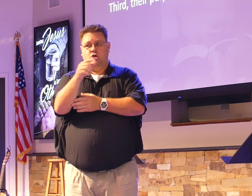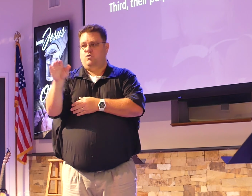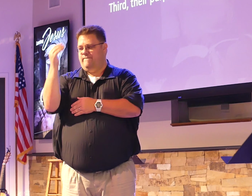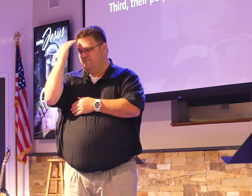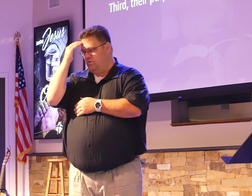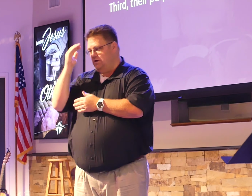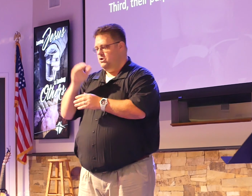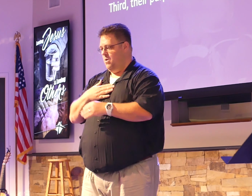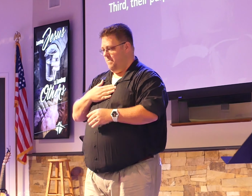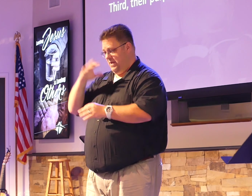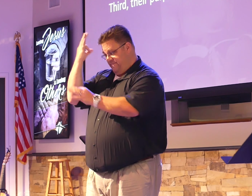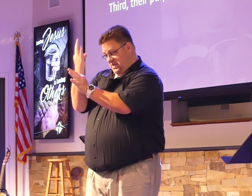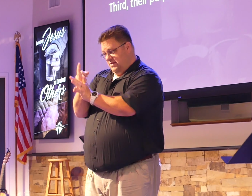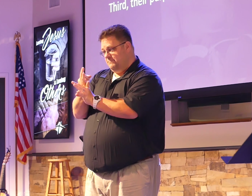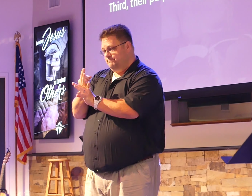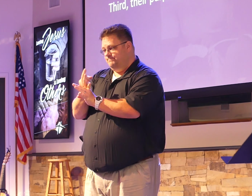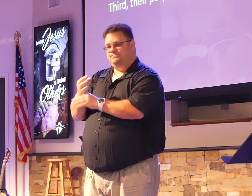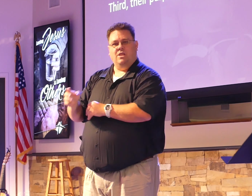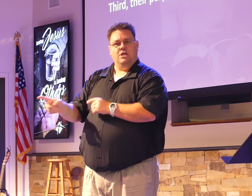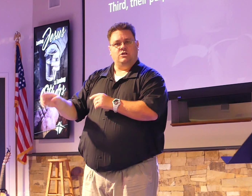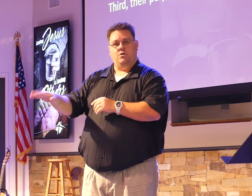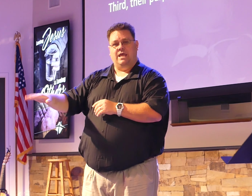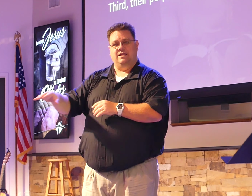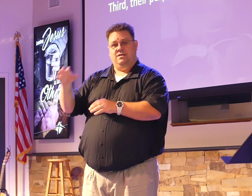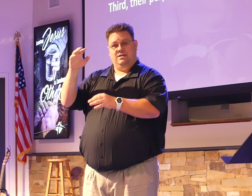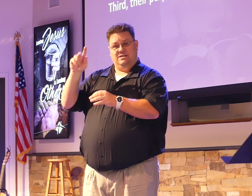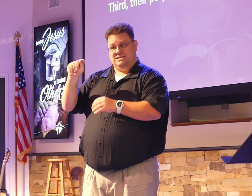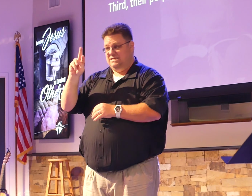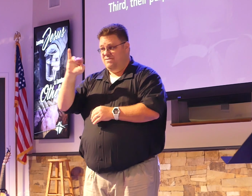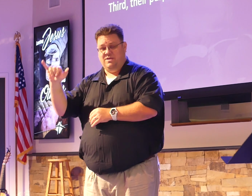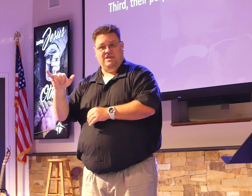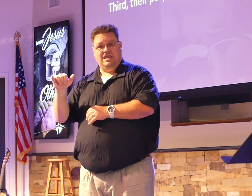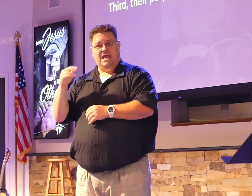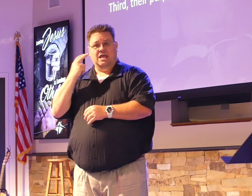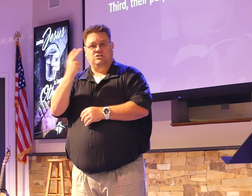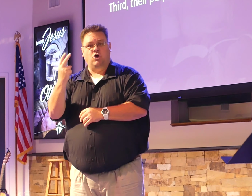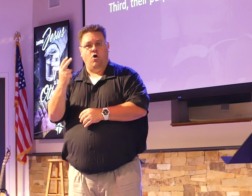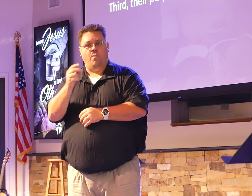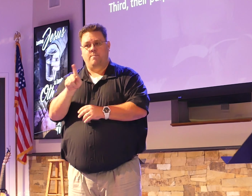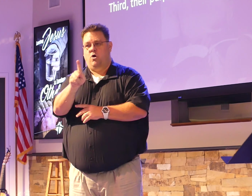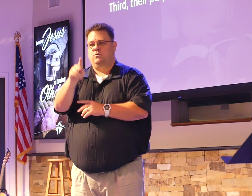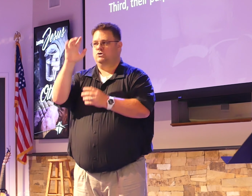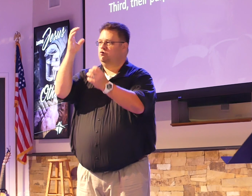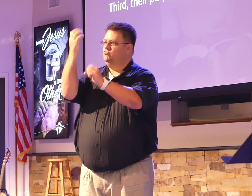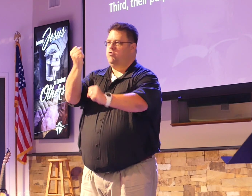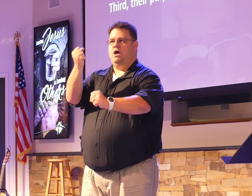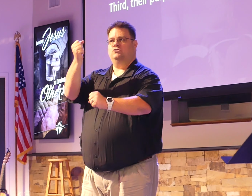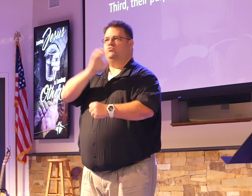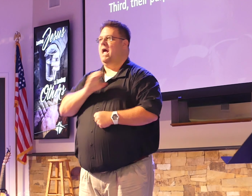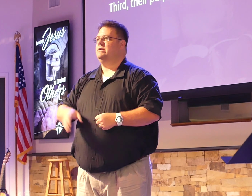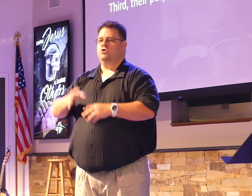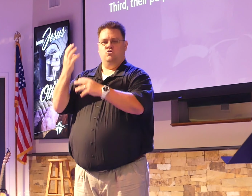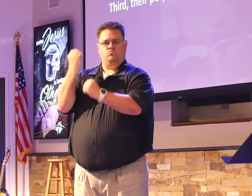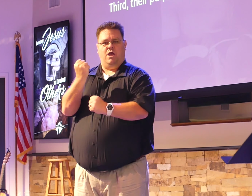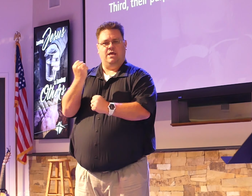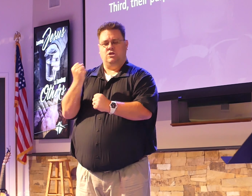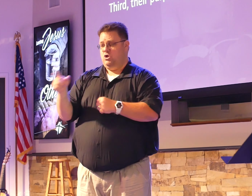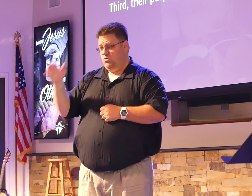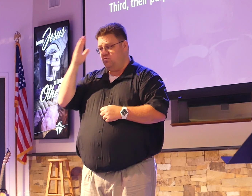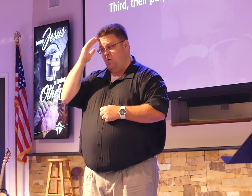faith. Timothy had seen Paul trust Christ in every type of situation. He says, you have known my long suffering. You know